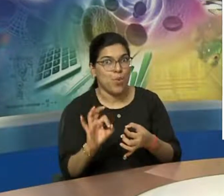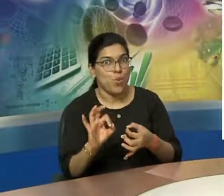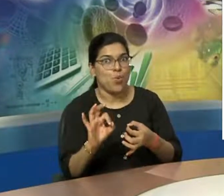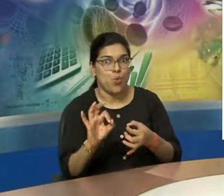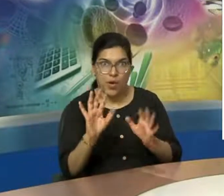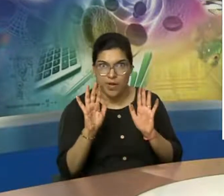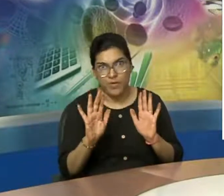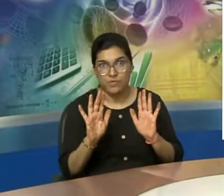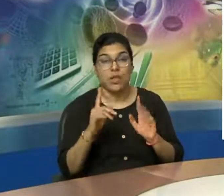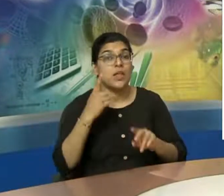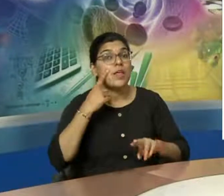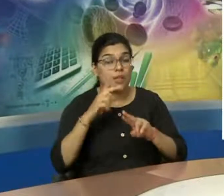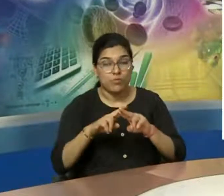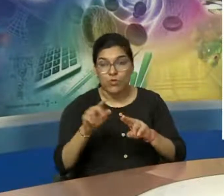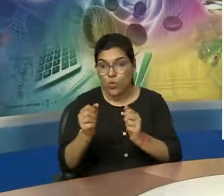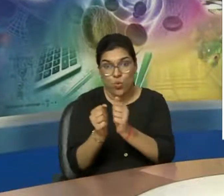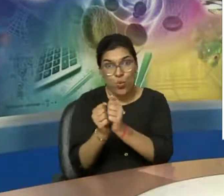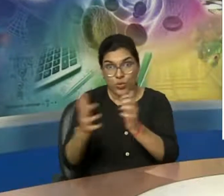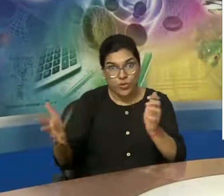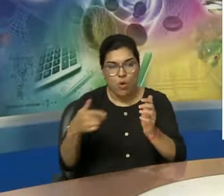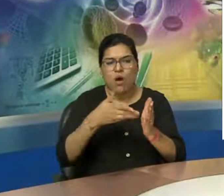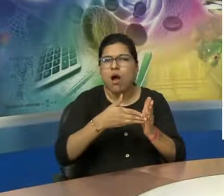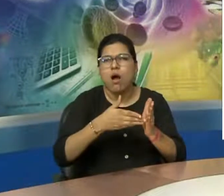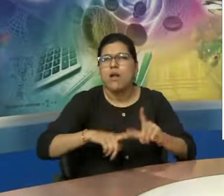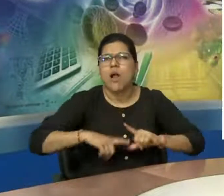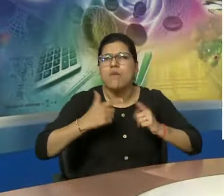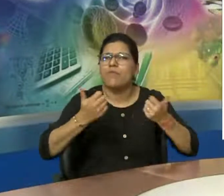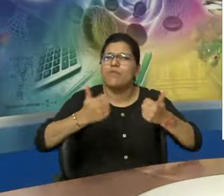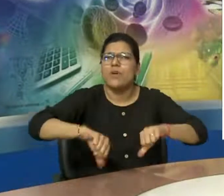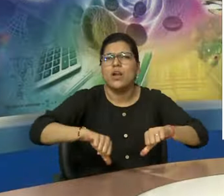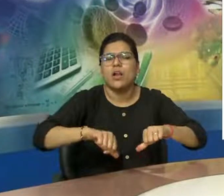the organism and the components of the environment.